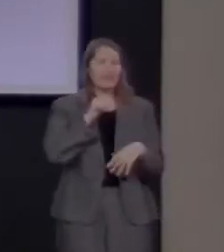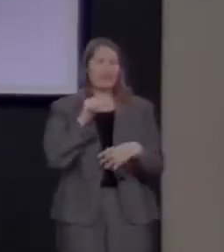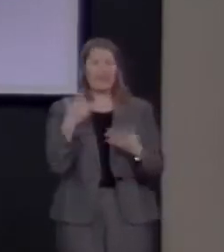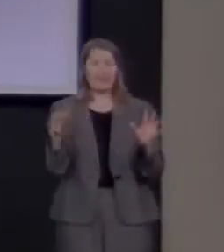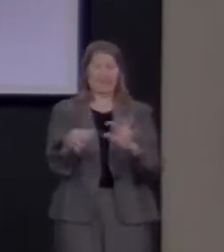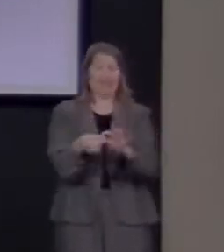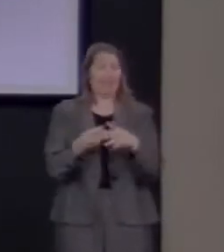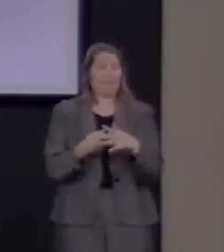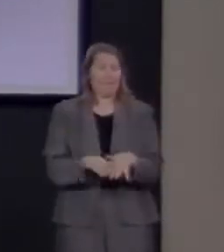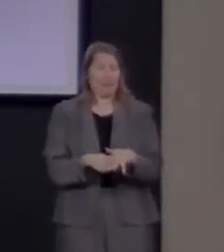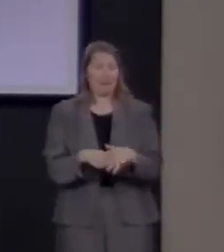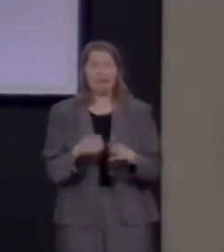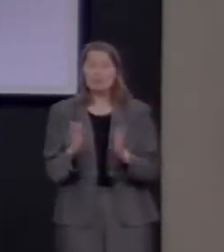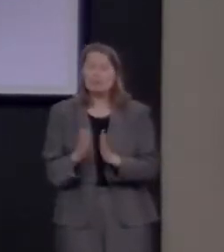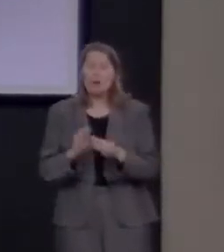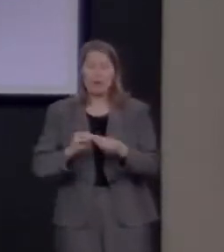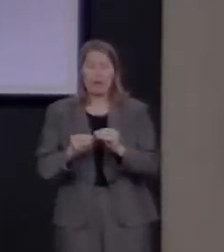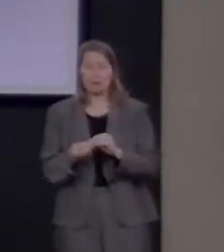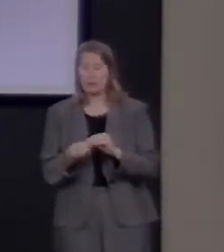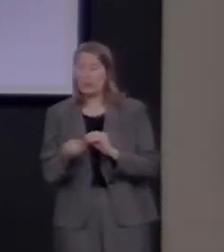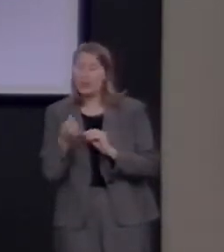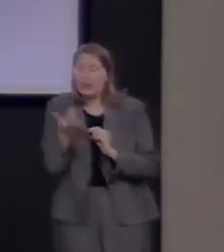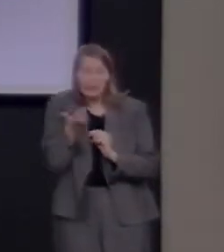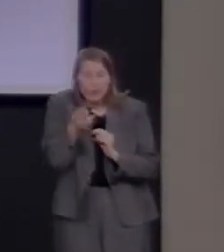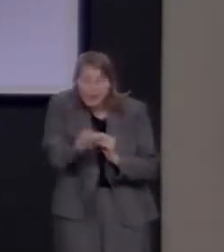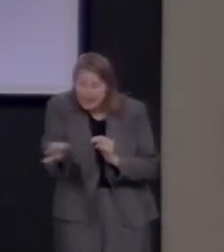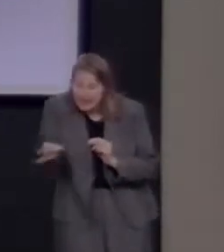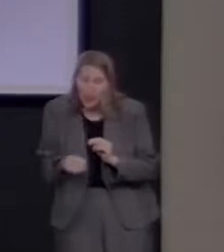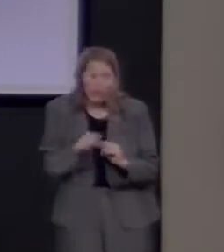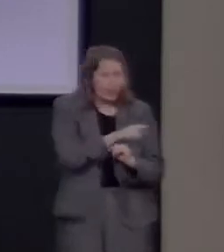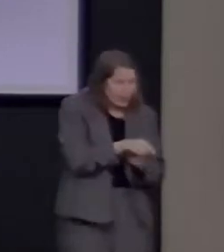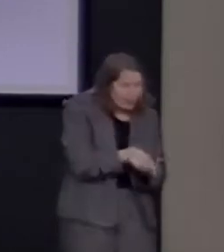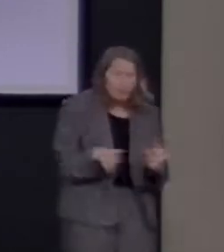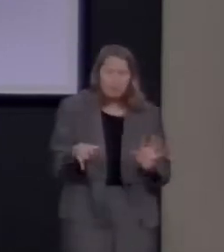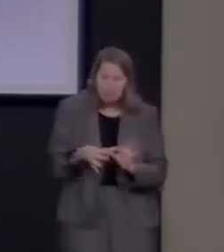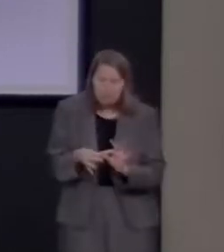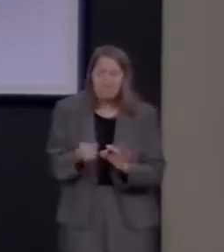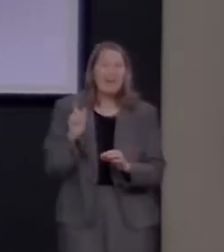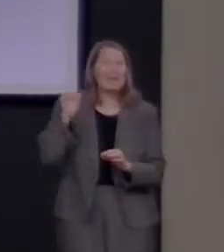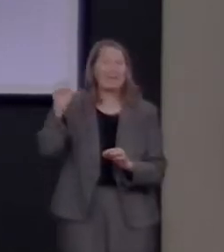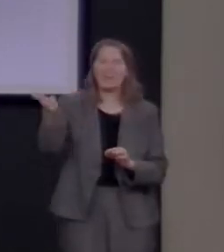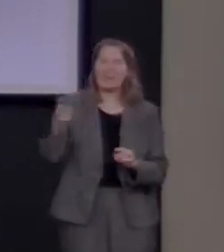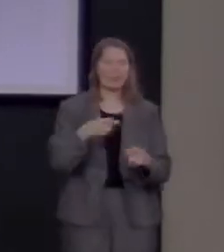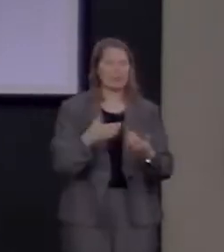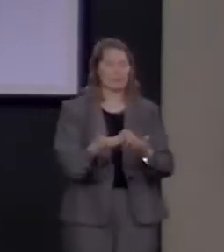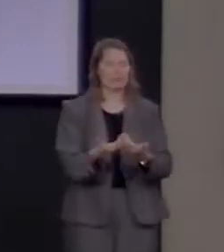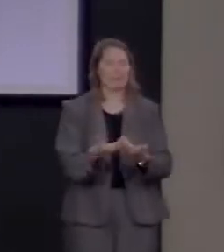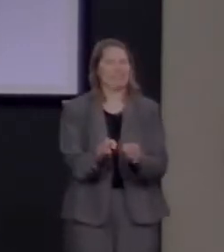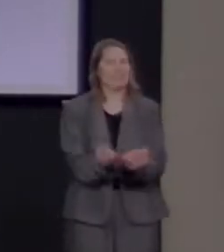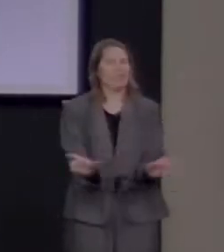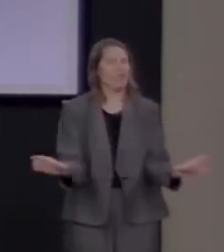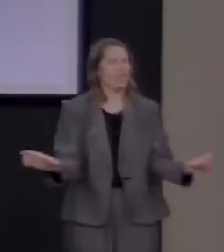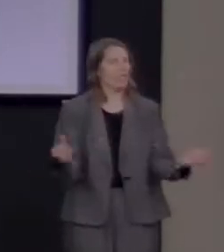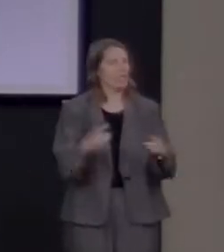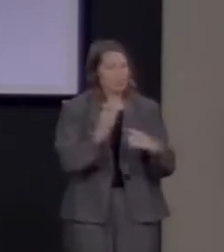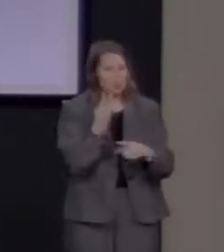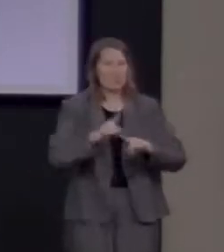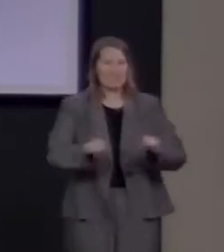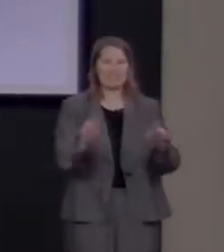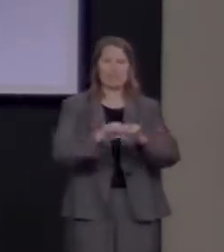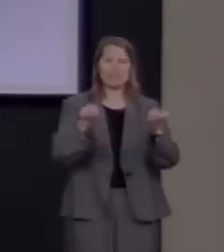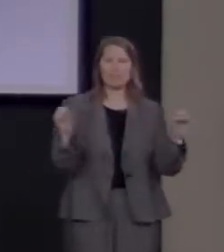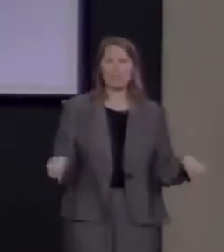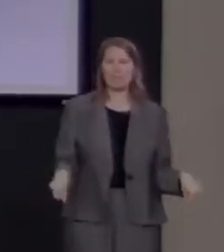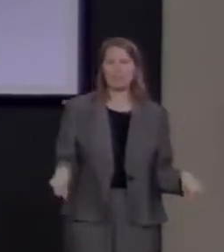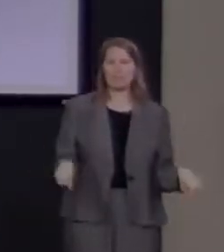example, the small number system, but over developmental time becomes a representational system in and of itself.